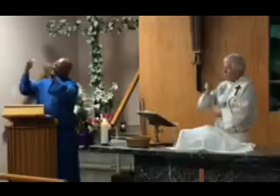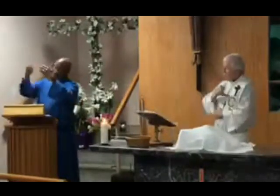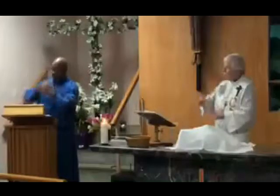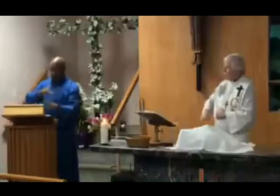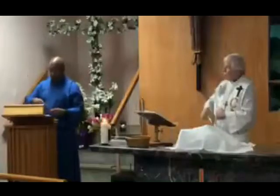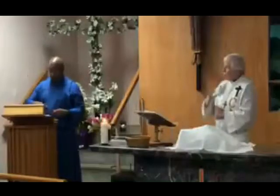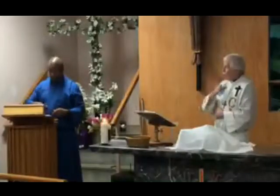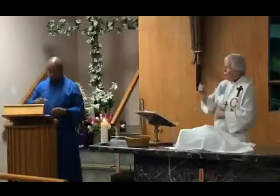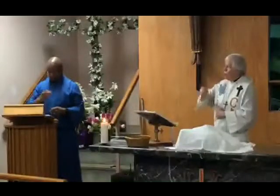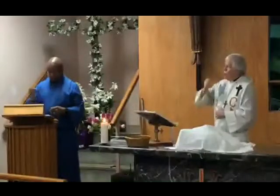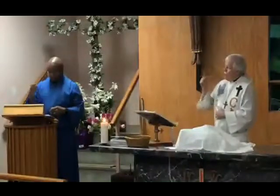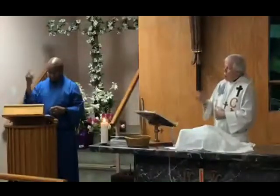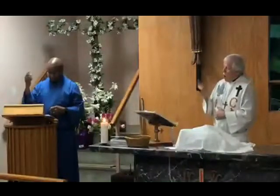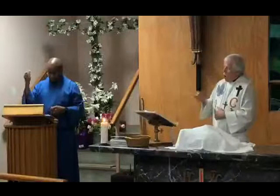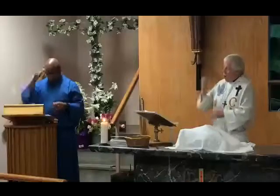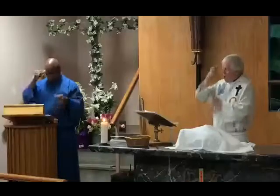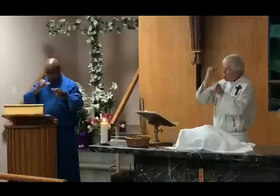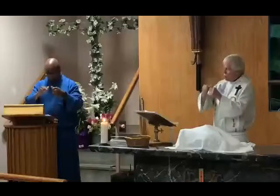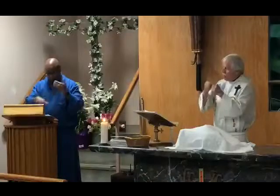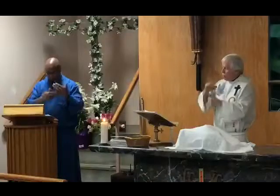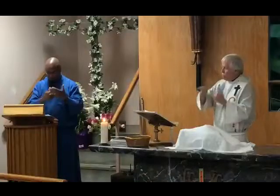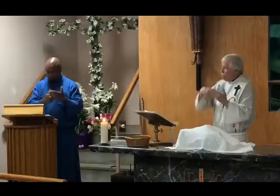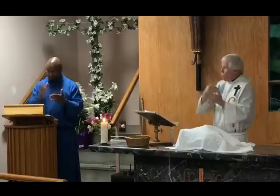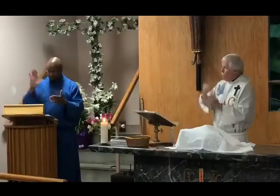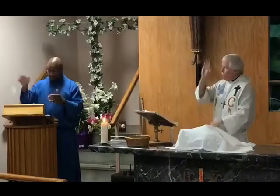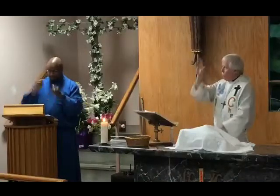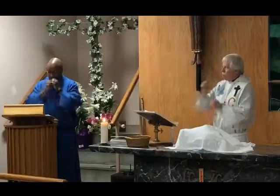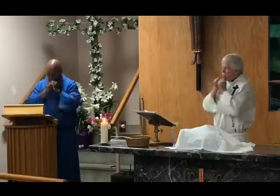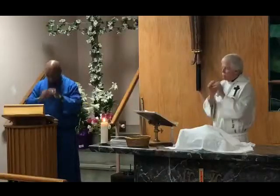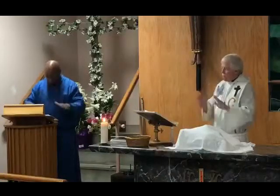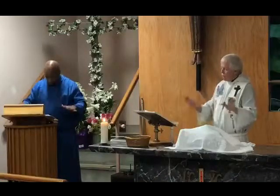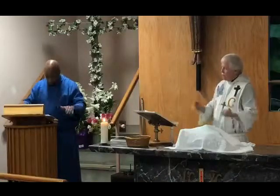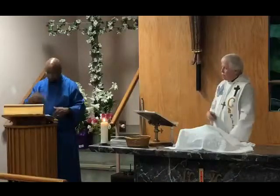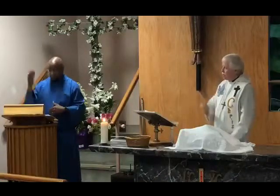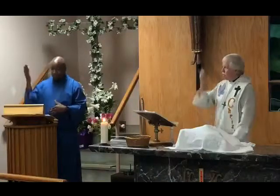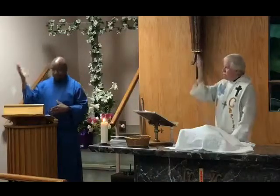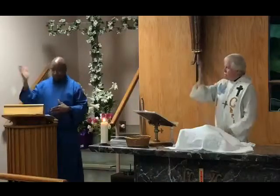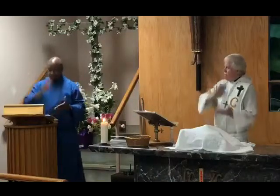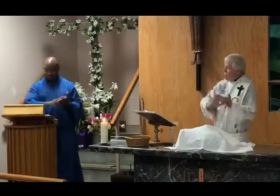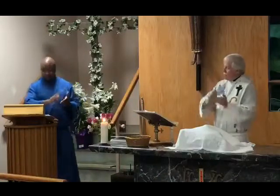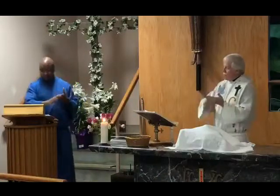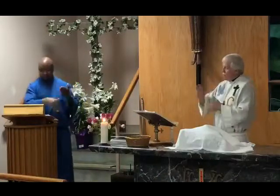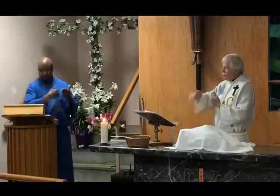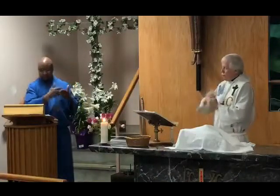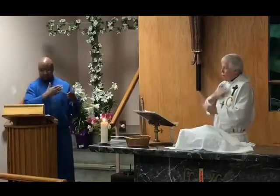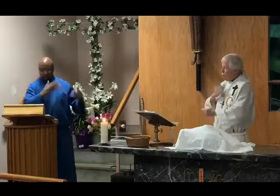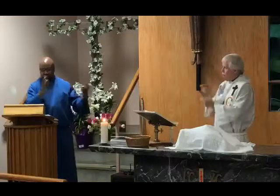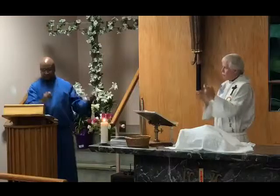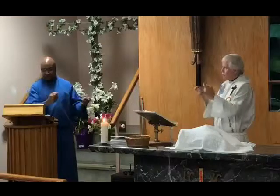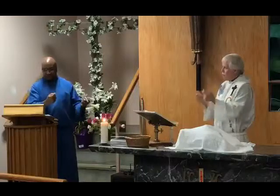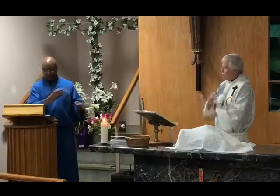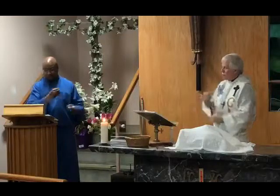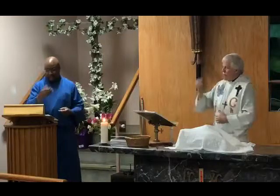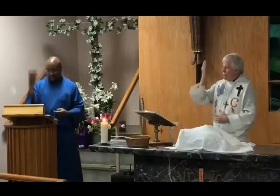give thanks to the Lord, and always remember all his blessings. He forgives all of